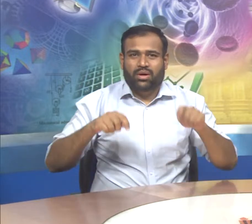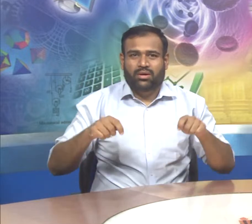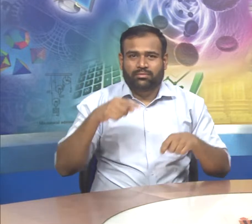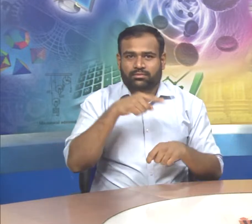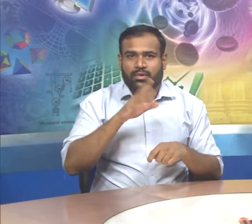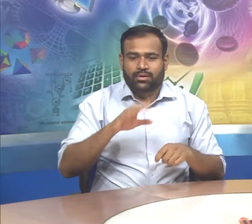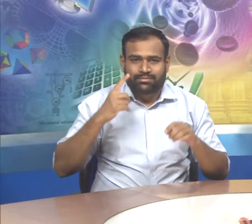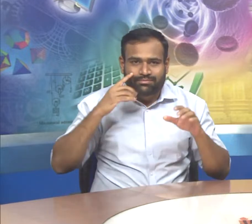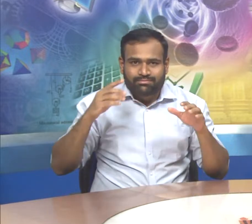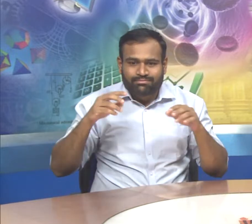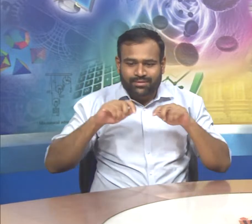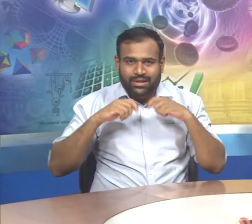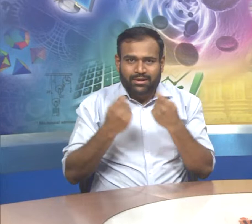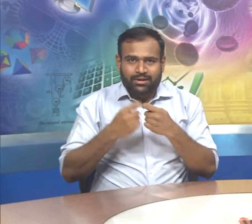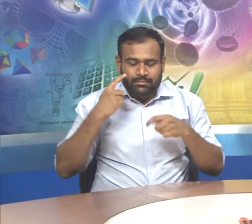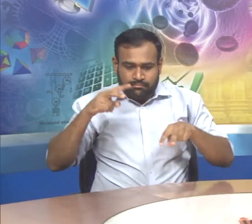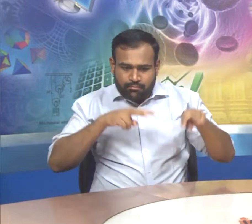Judicial review.